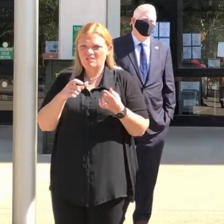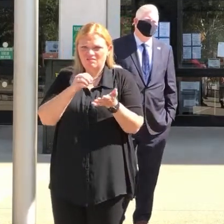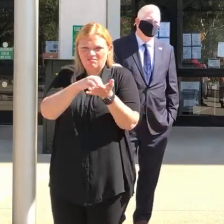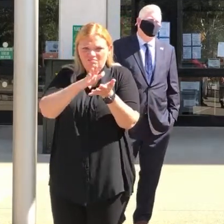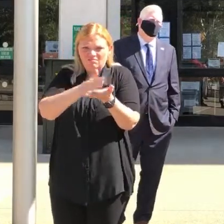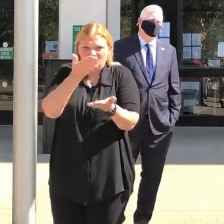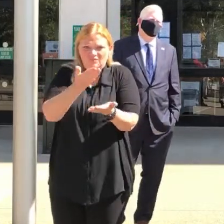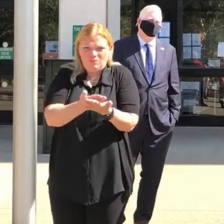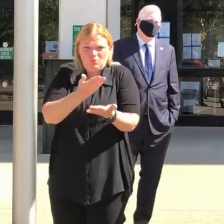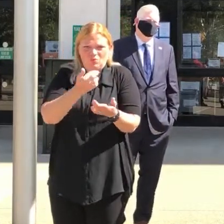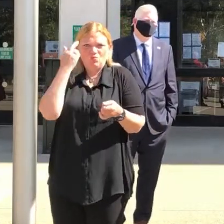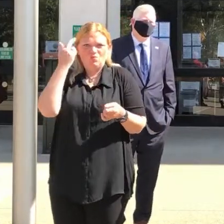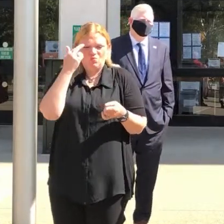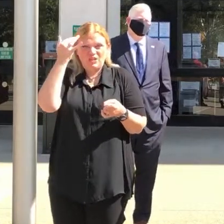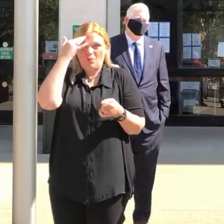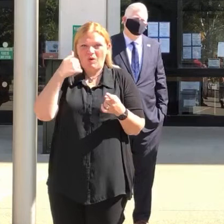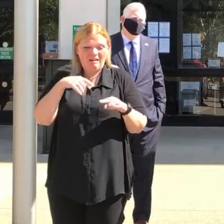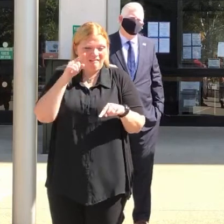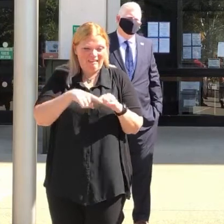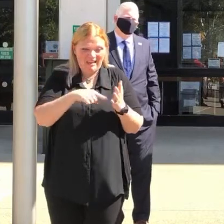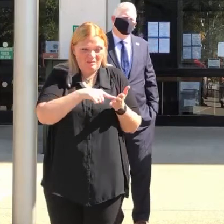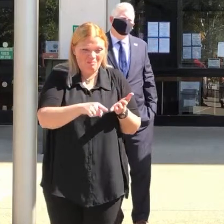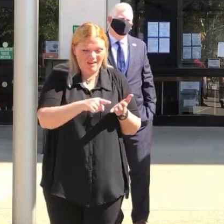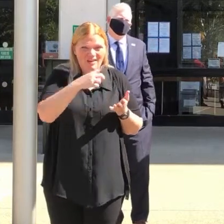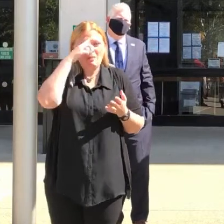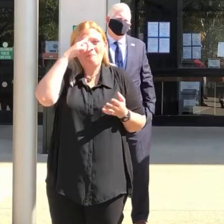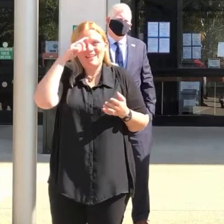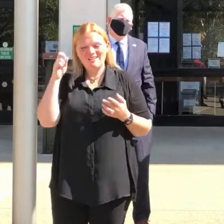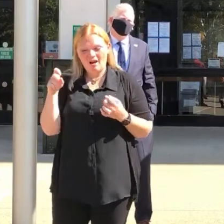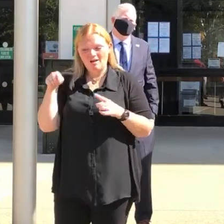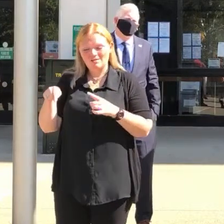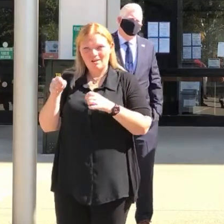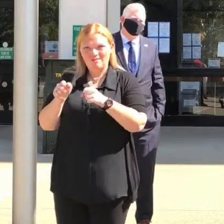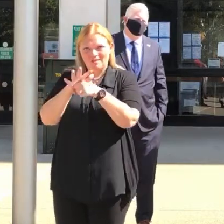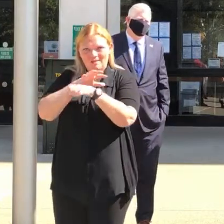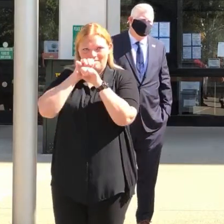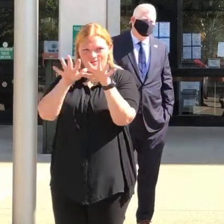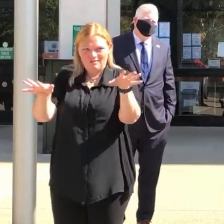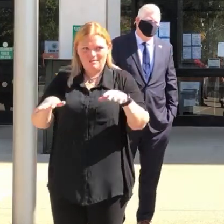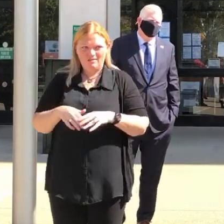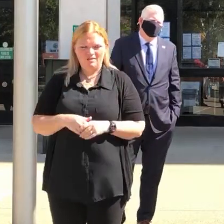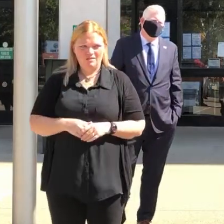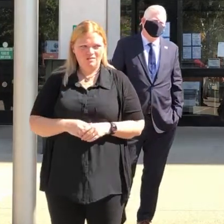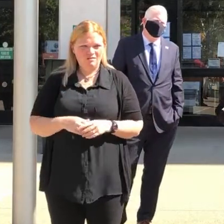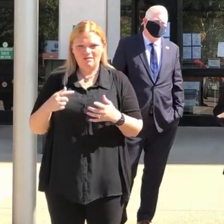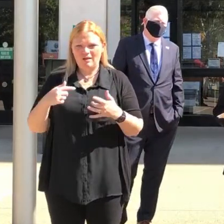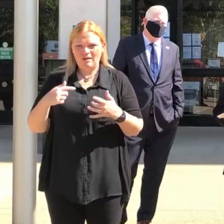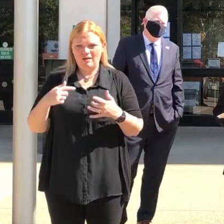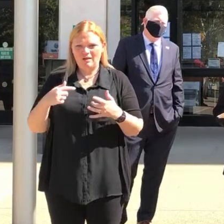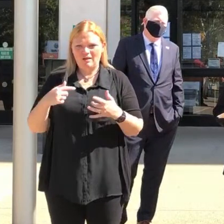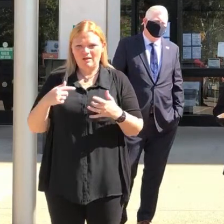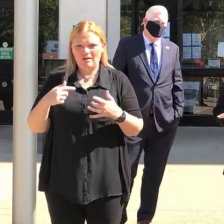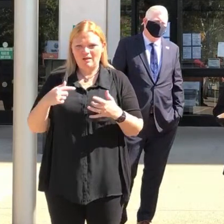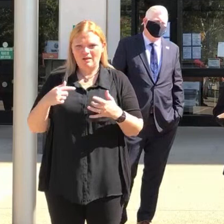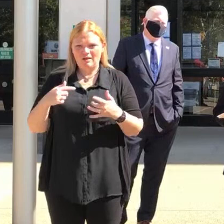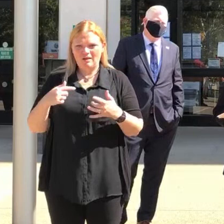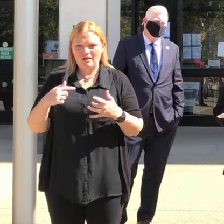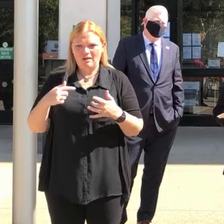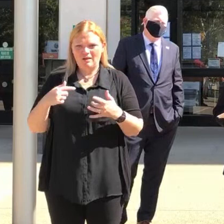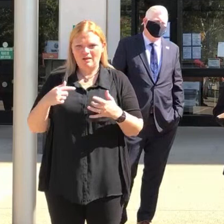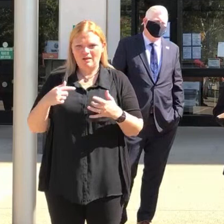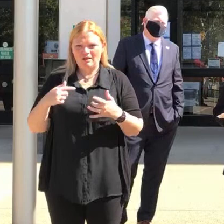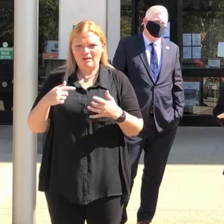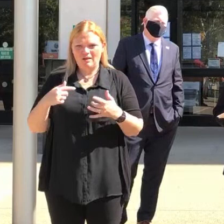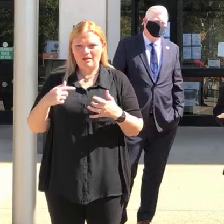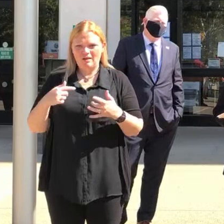that the reason why you can't pay your rent is because of the pandemic. Losing hours, being furloughed, being laid off, your